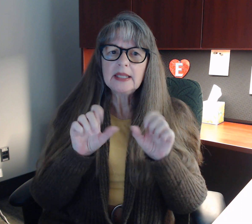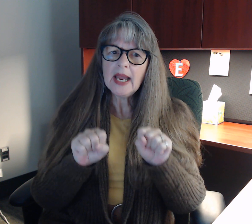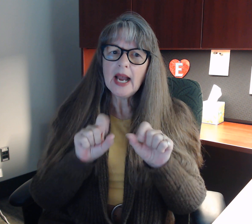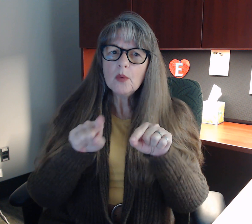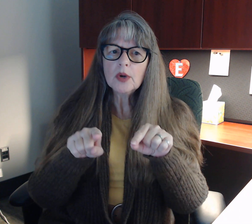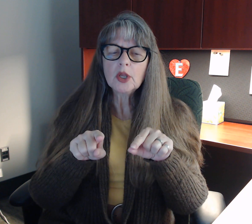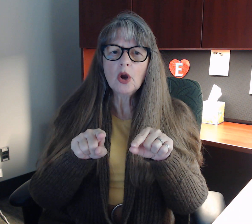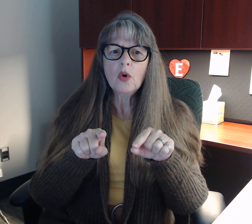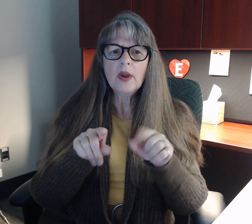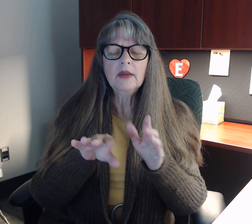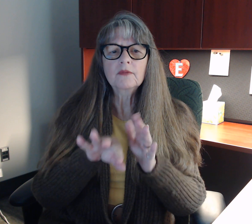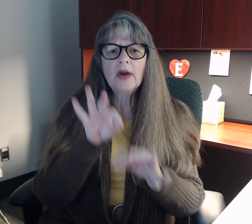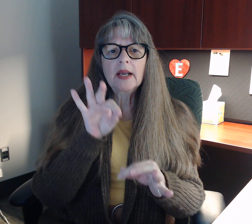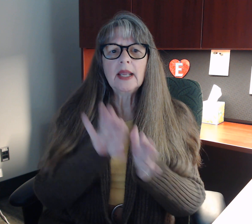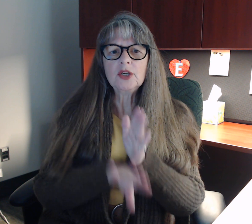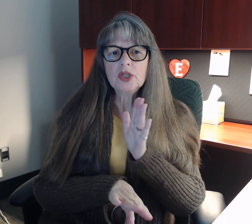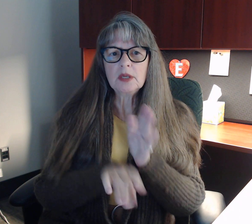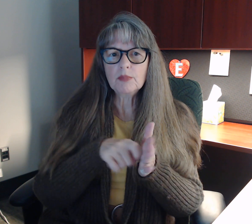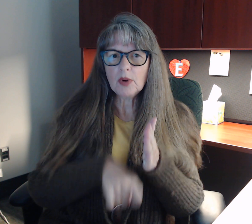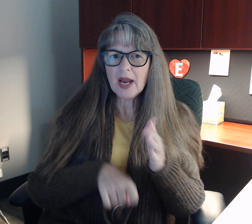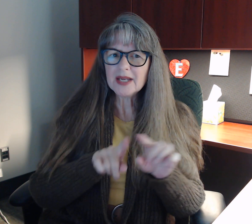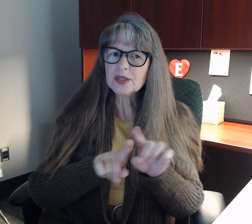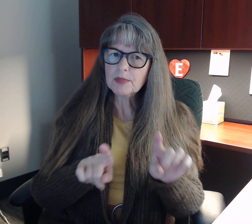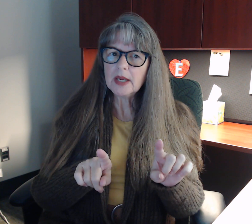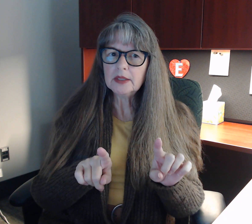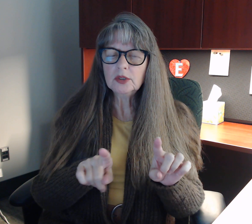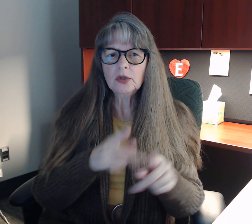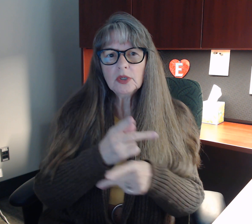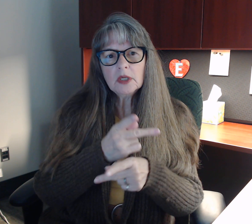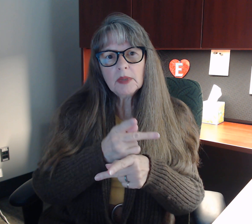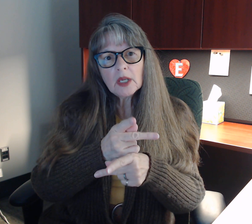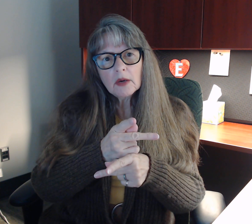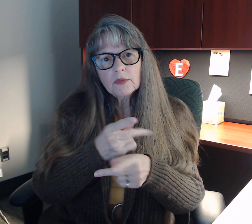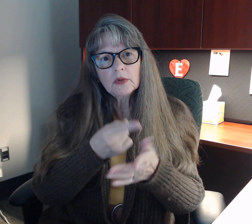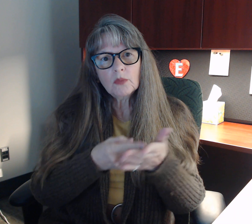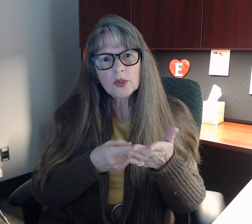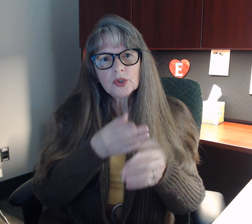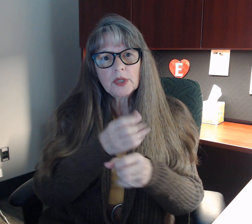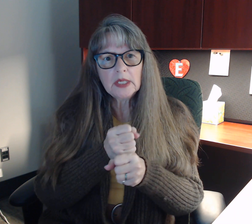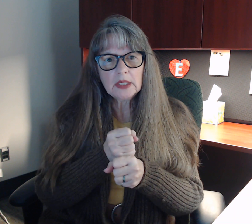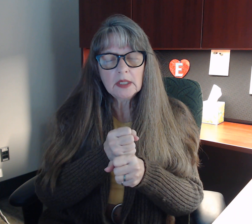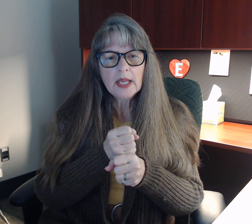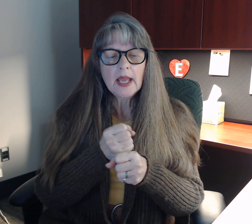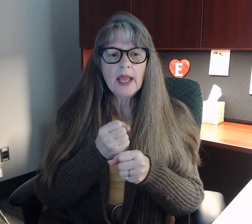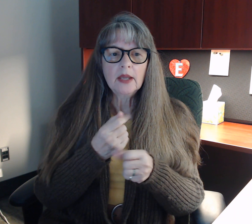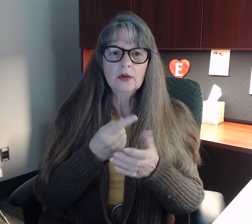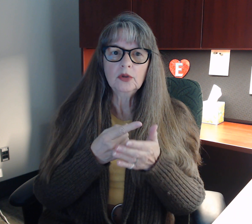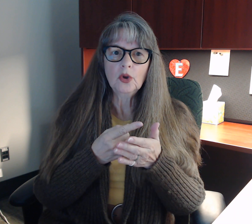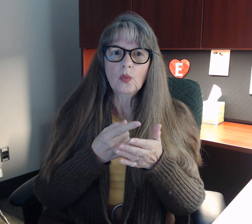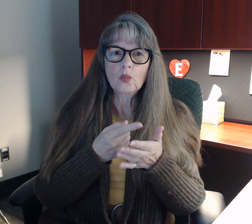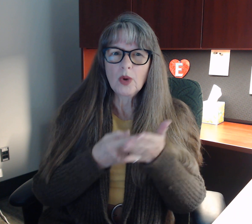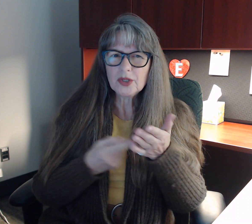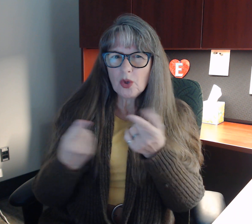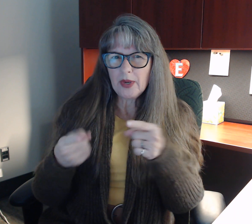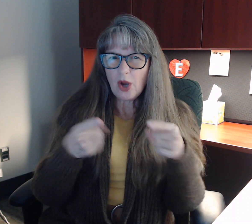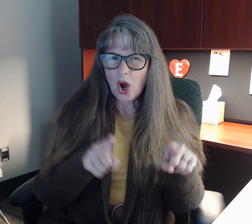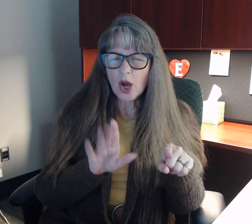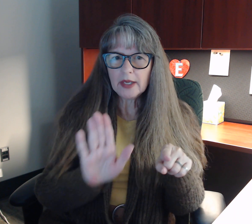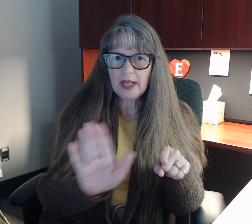I want to go and find a cheap price, but you need to be careful of what you're getting and what's going on at